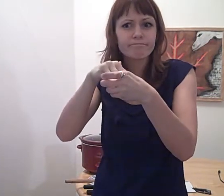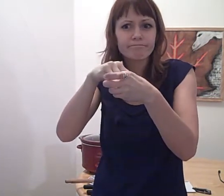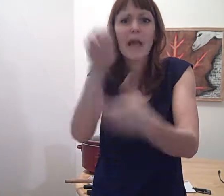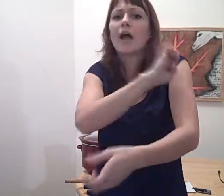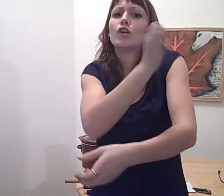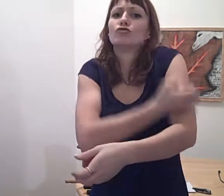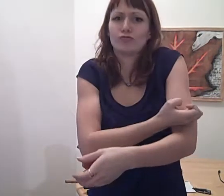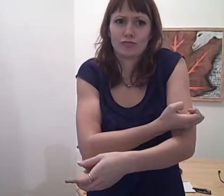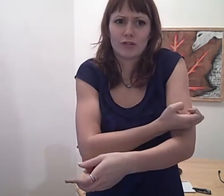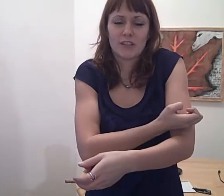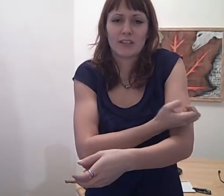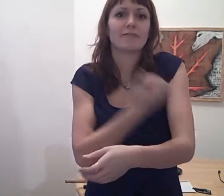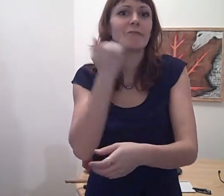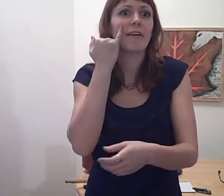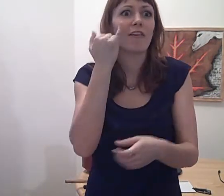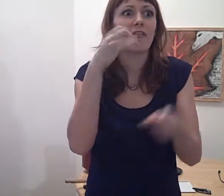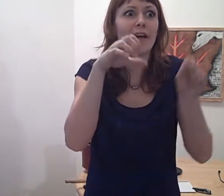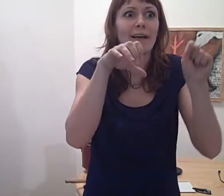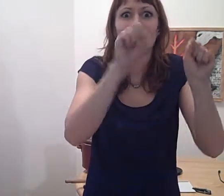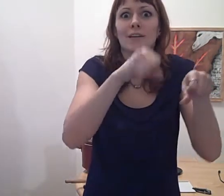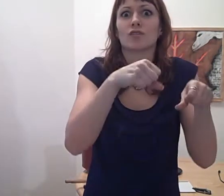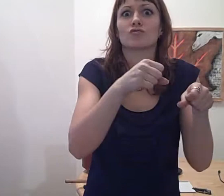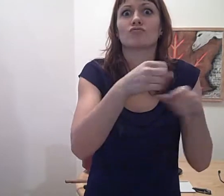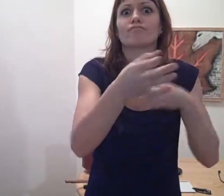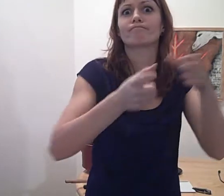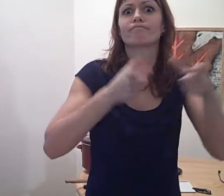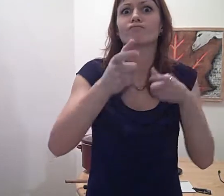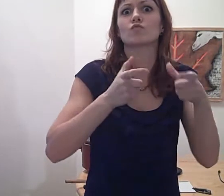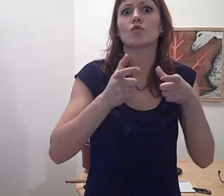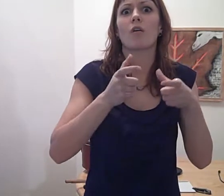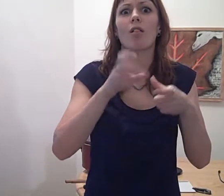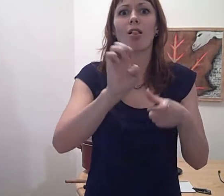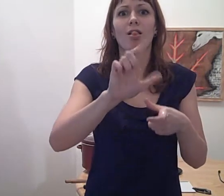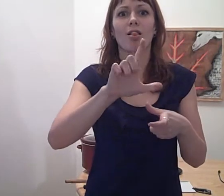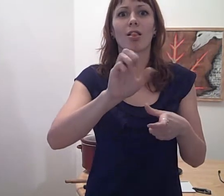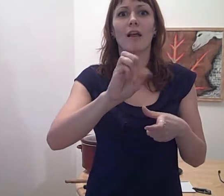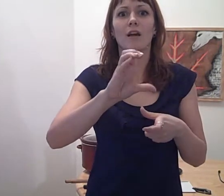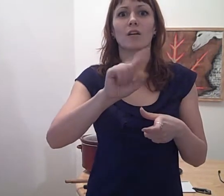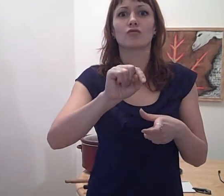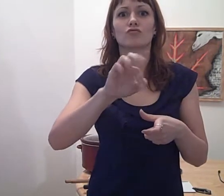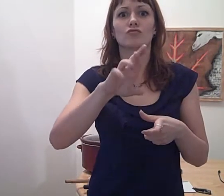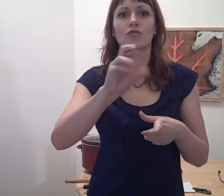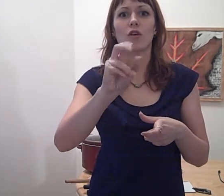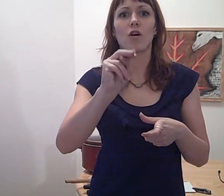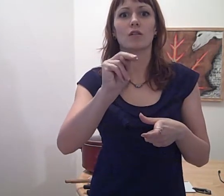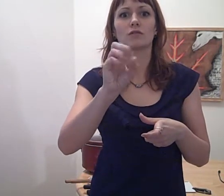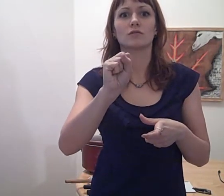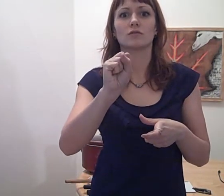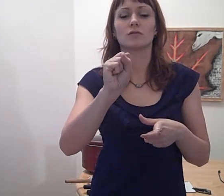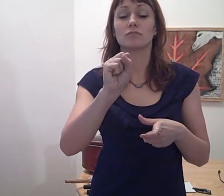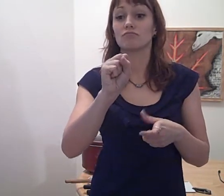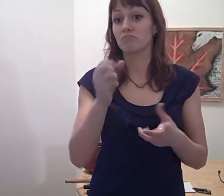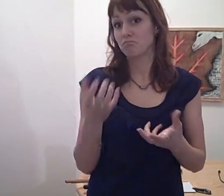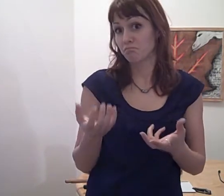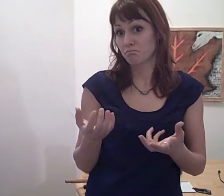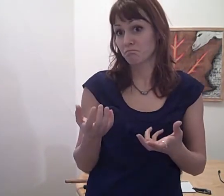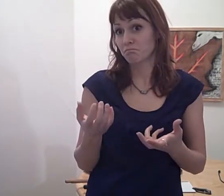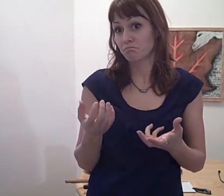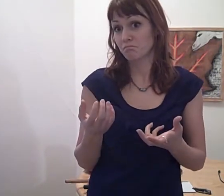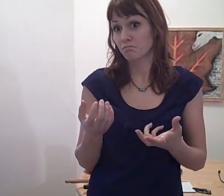I started to go around the world finding the best and brightest scientists I could at universities, whose collective discoveries have the chance to